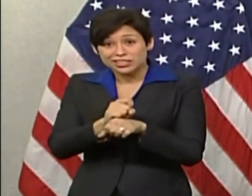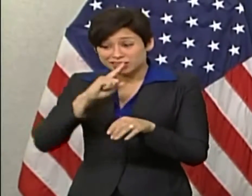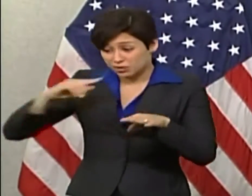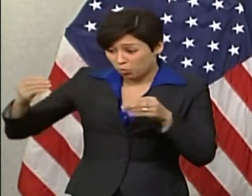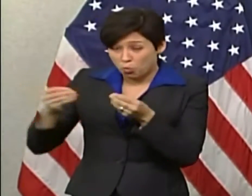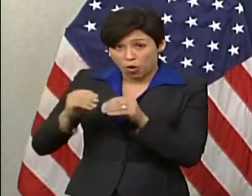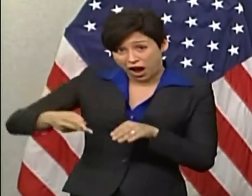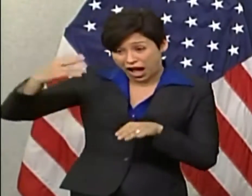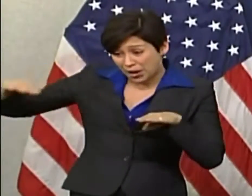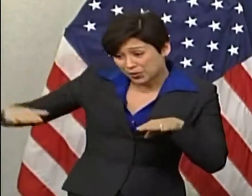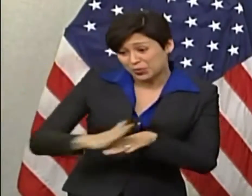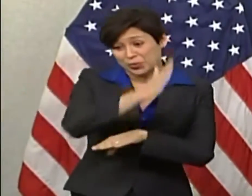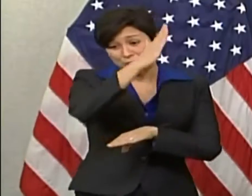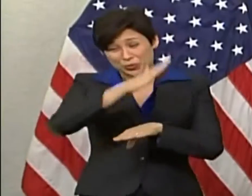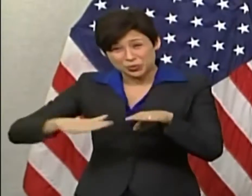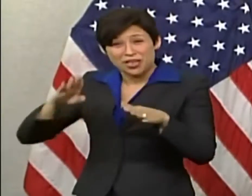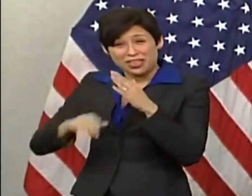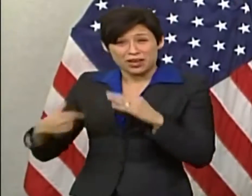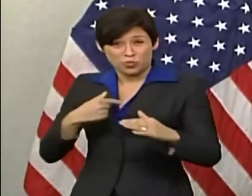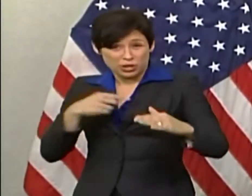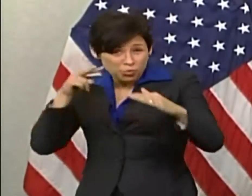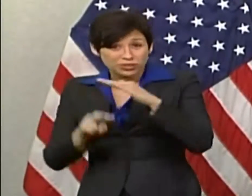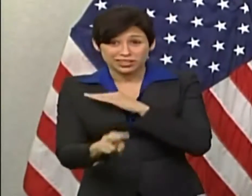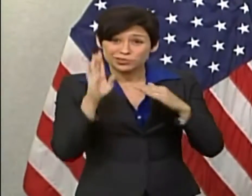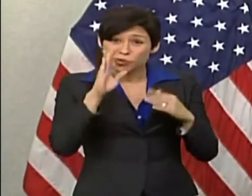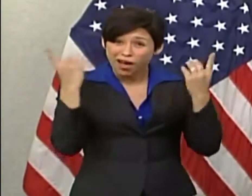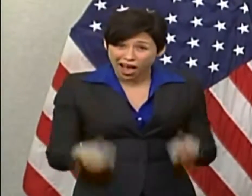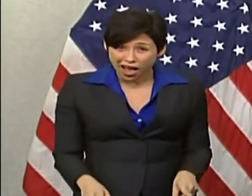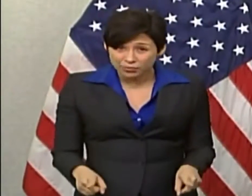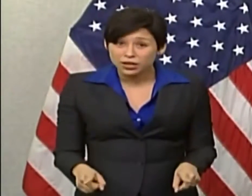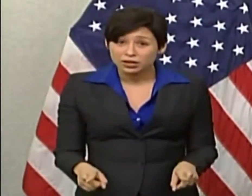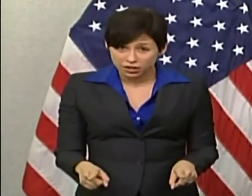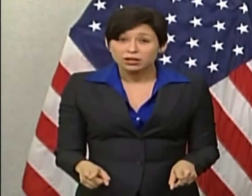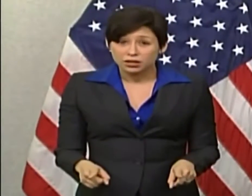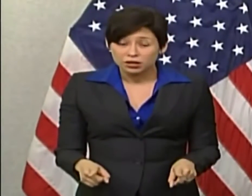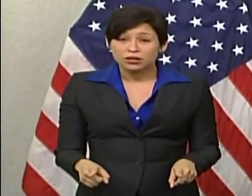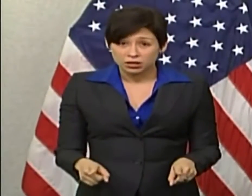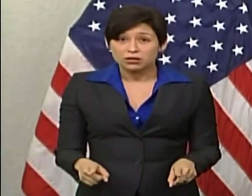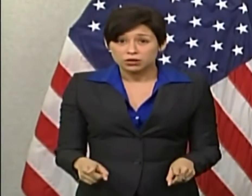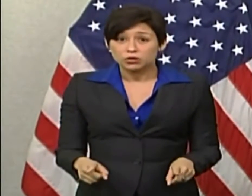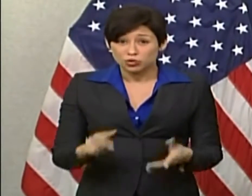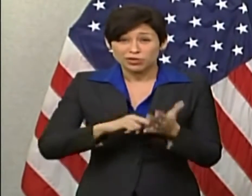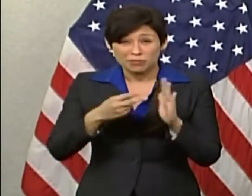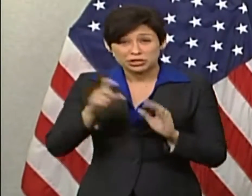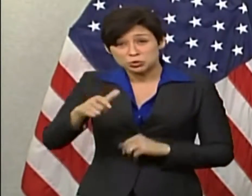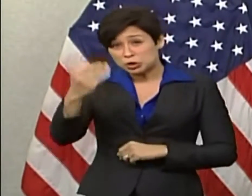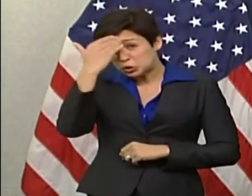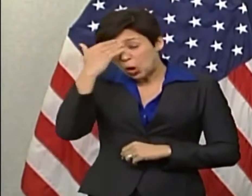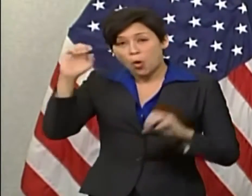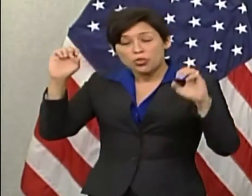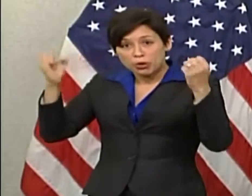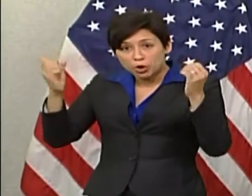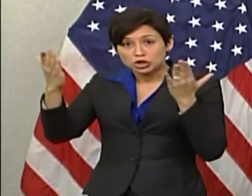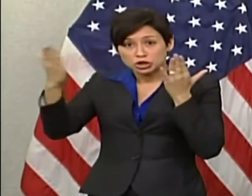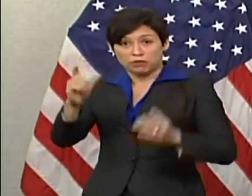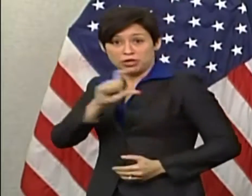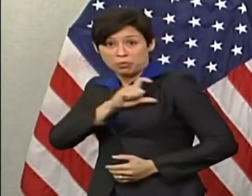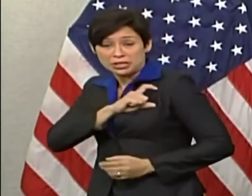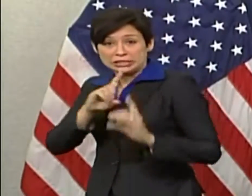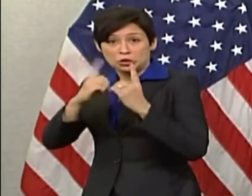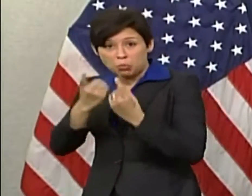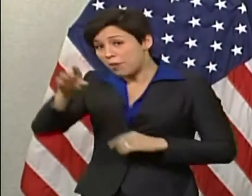by those that talked about the highest estimate. We have to get the emergency services to